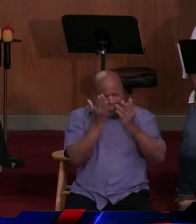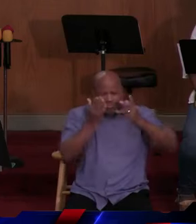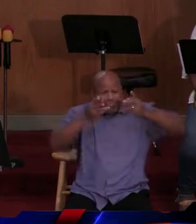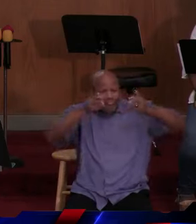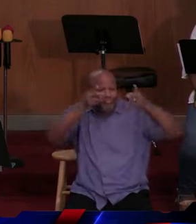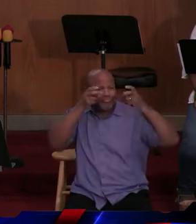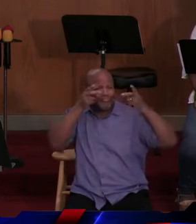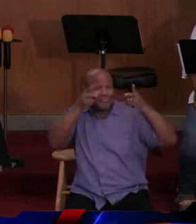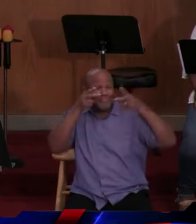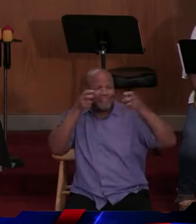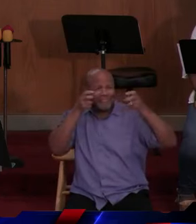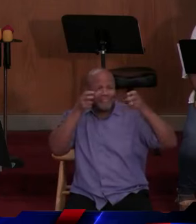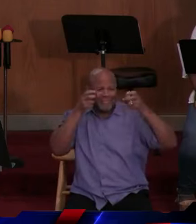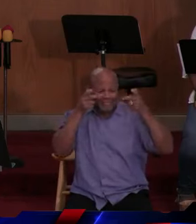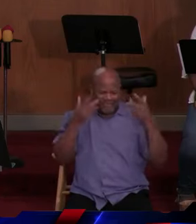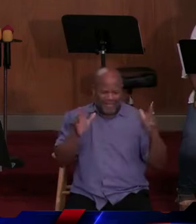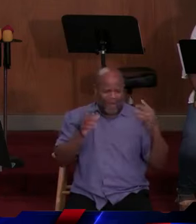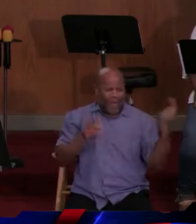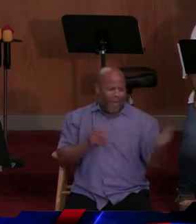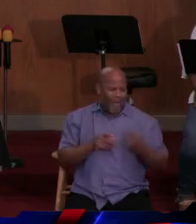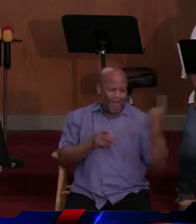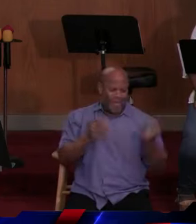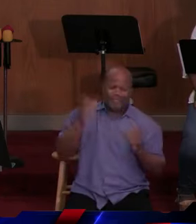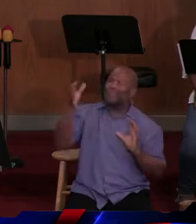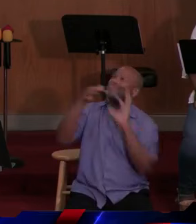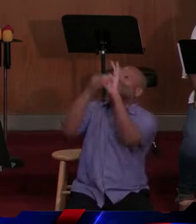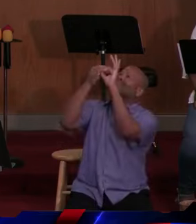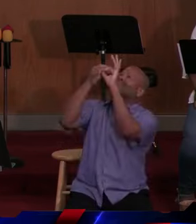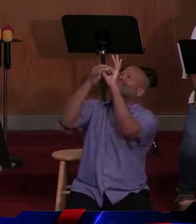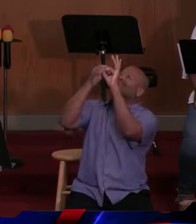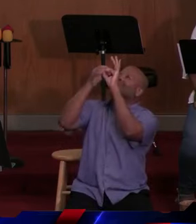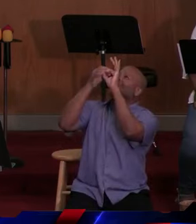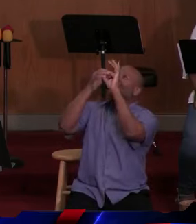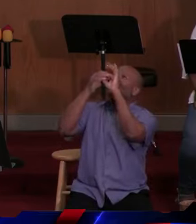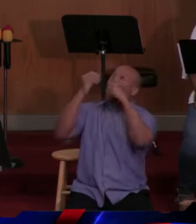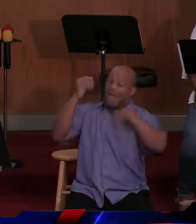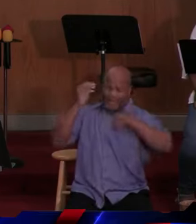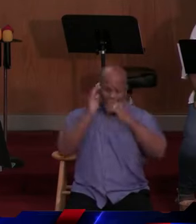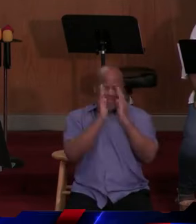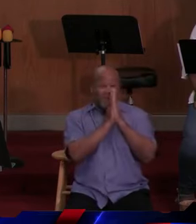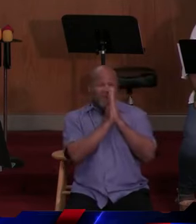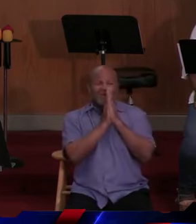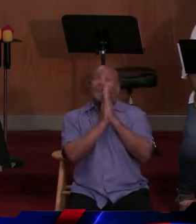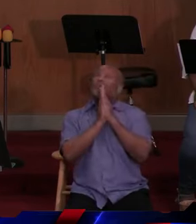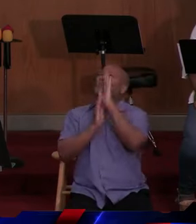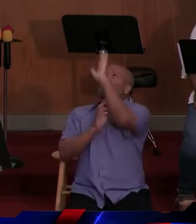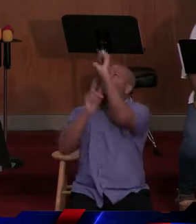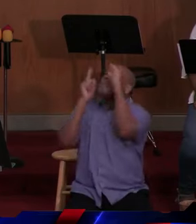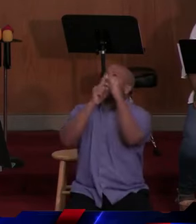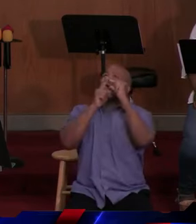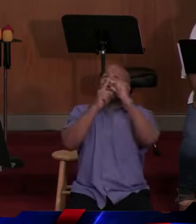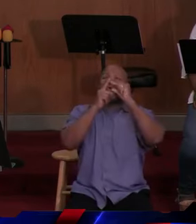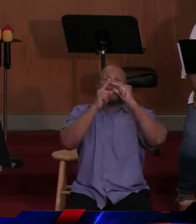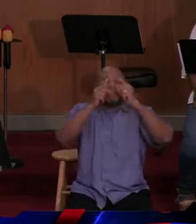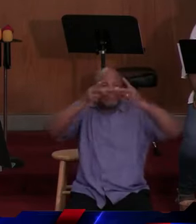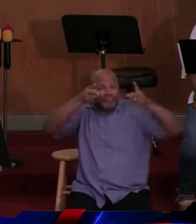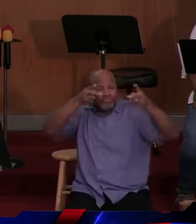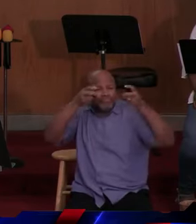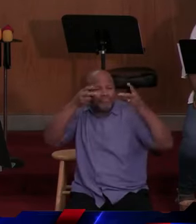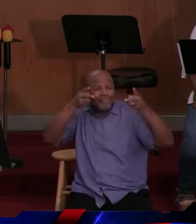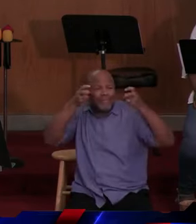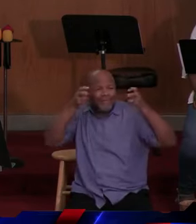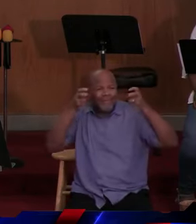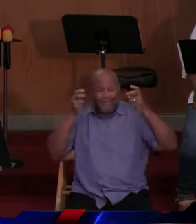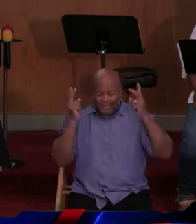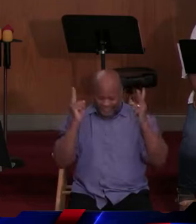Lord, I pray that we would hear a word, receive a word, feel your presence even